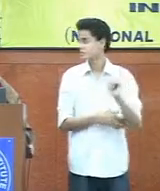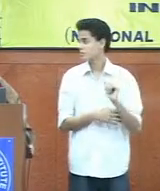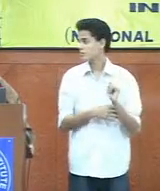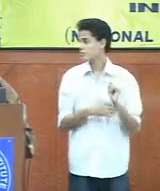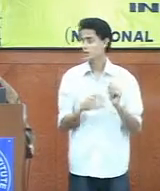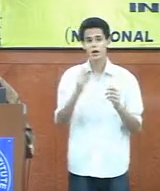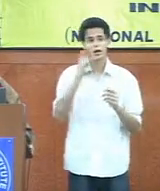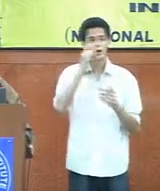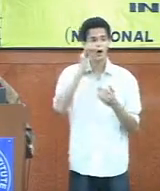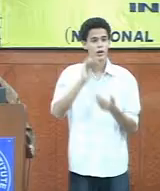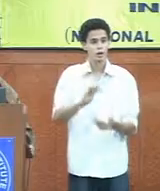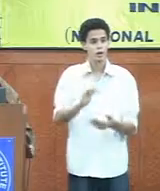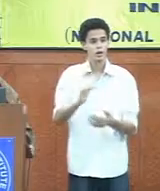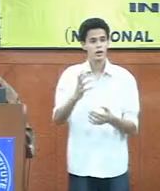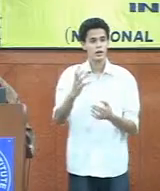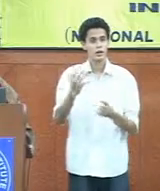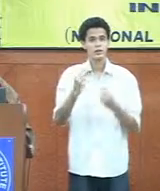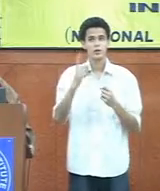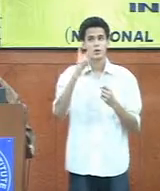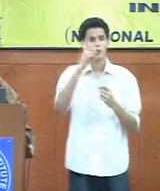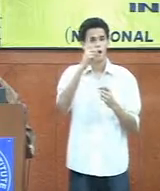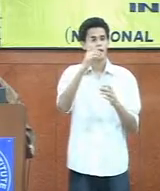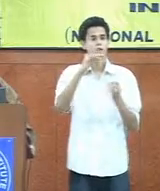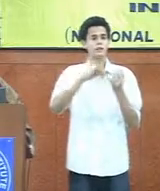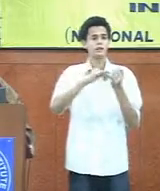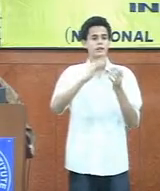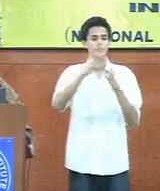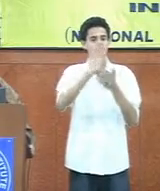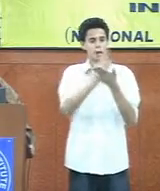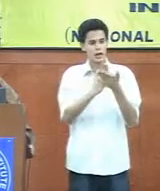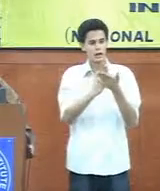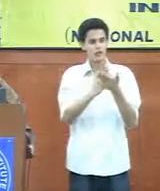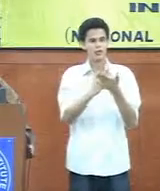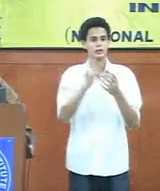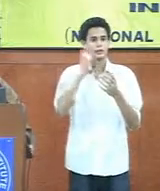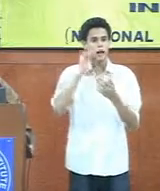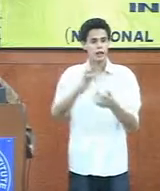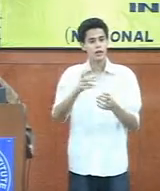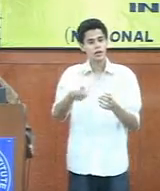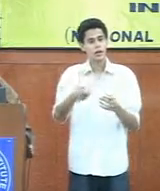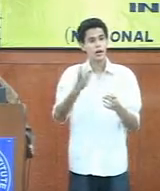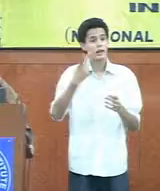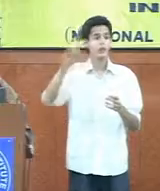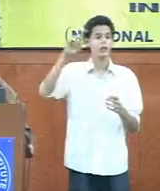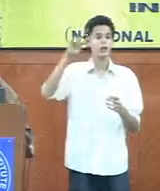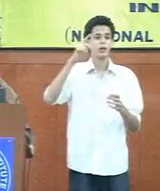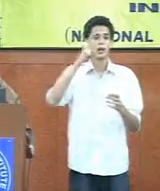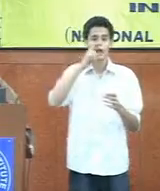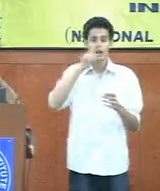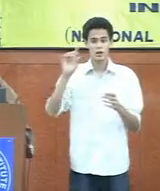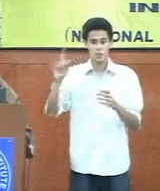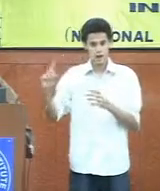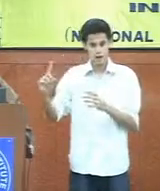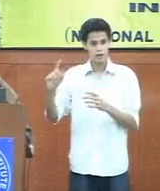The daughter gets one share as compared to a son who gets double of her share.